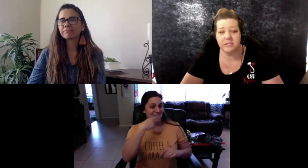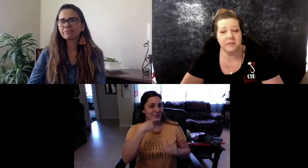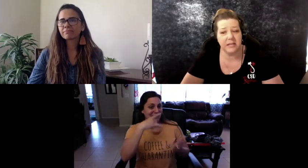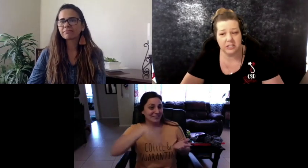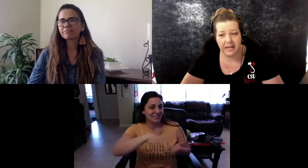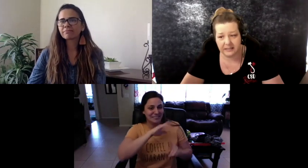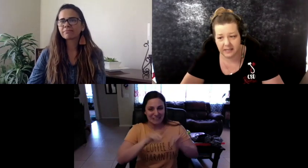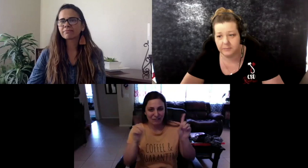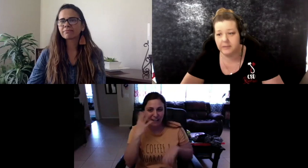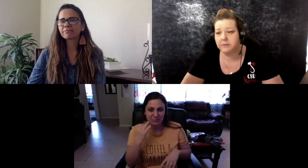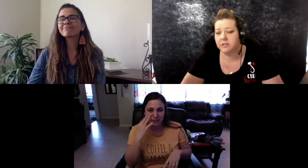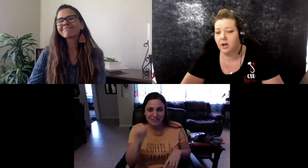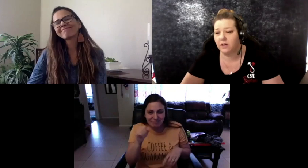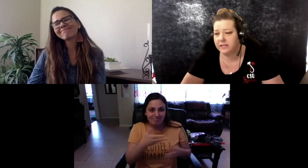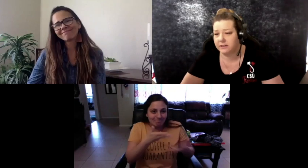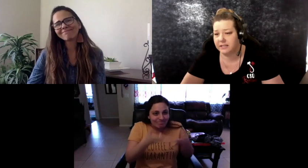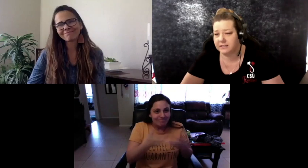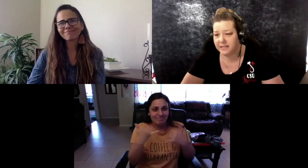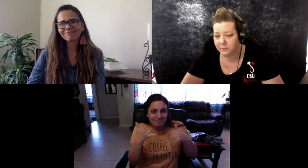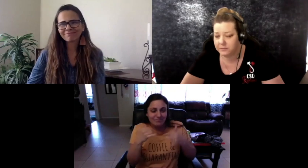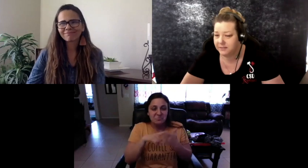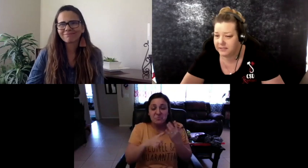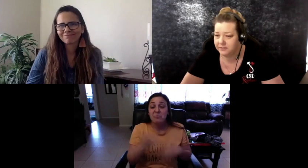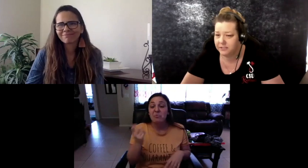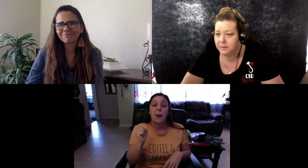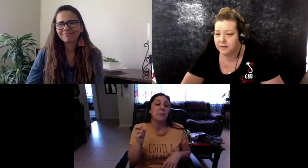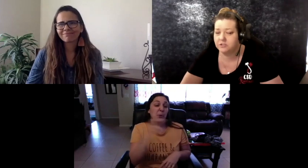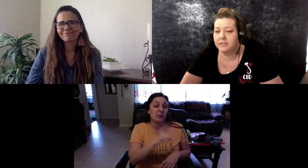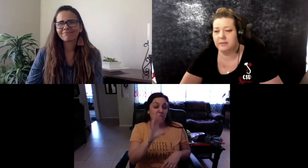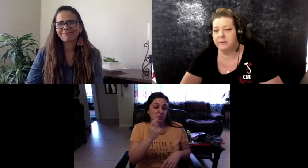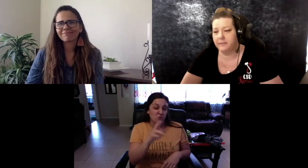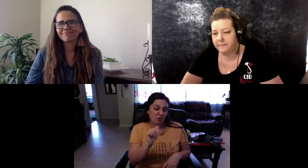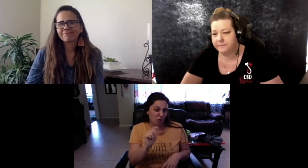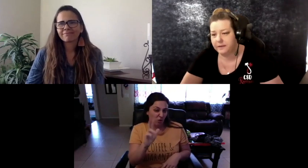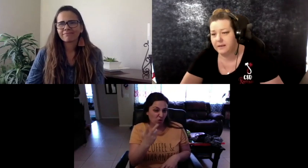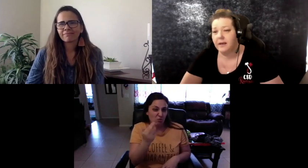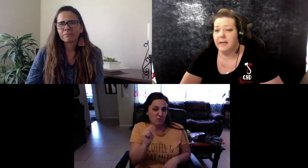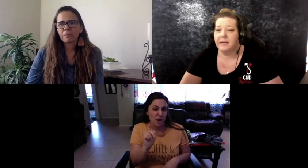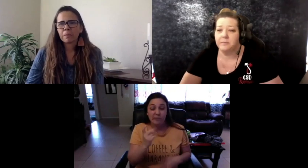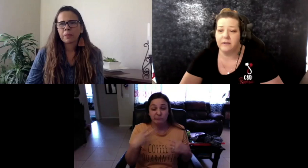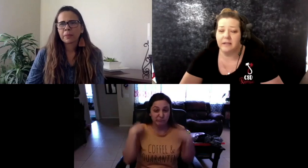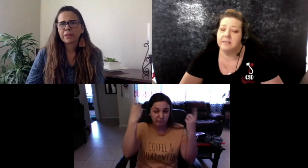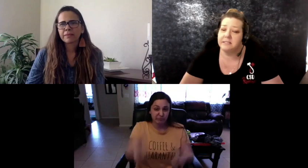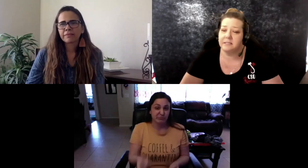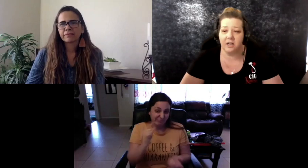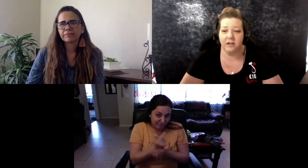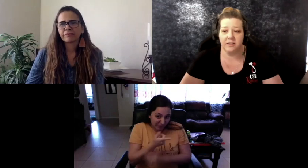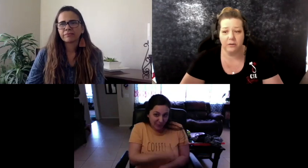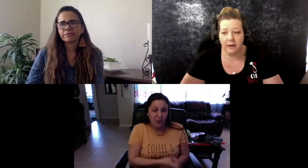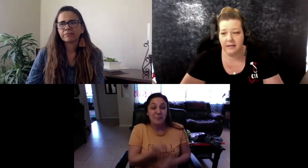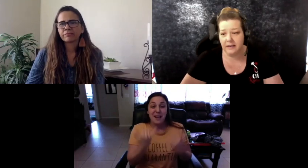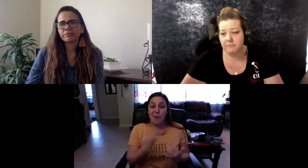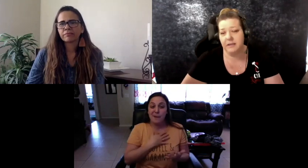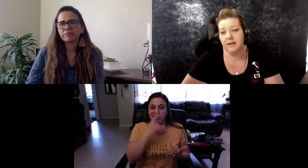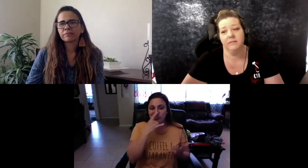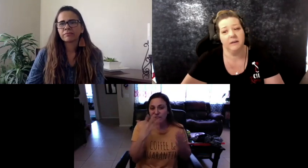was communication access, but there was all the hearing kids there. It's definitely a different experience trying to play with them. I ended up moving to CSDR at 3rd grade,